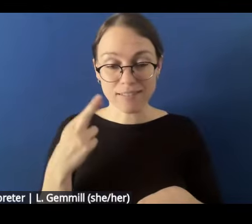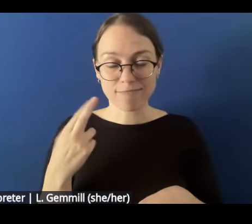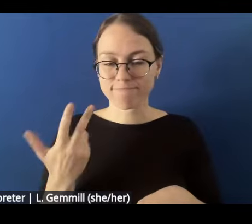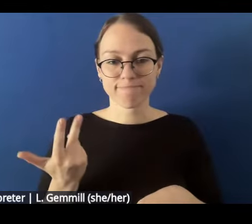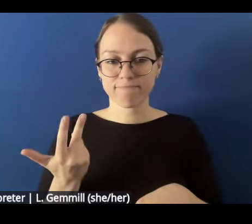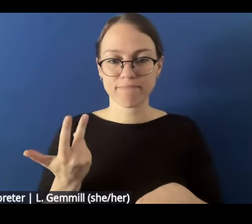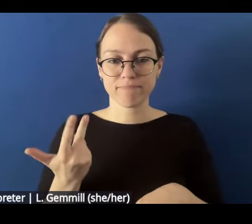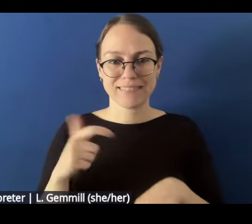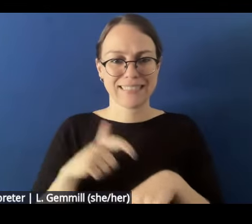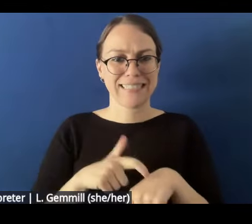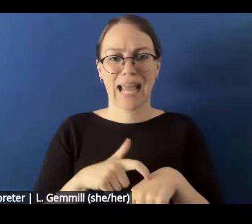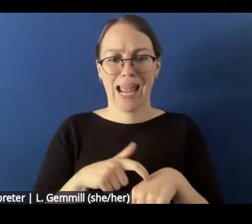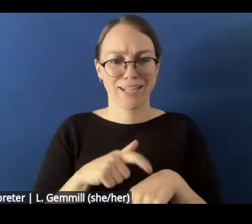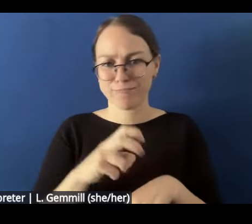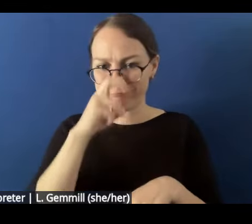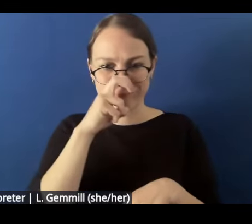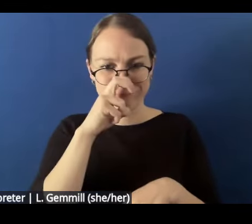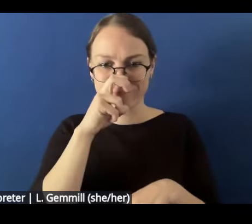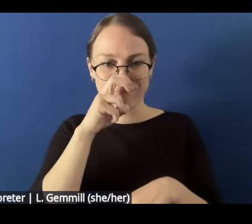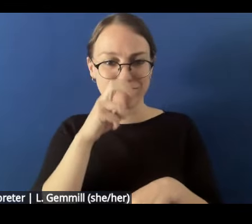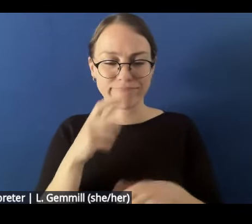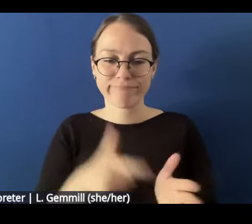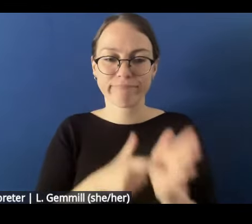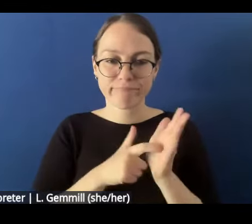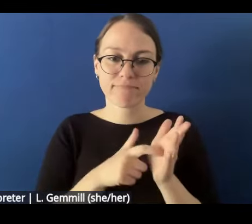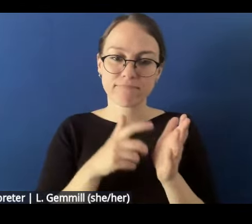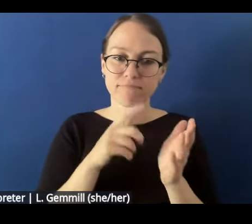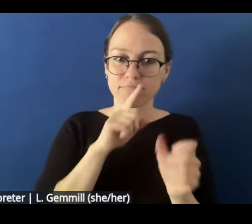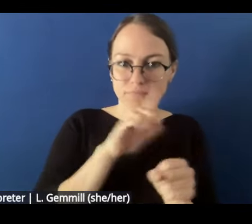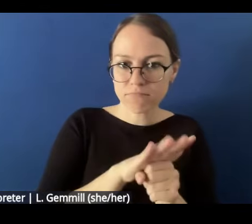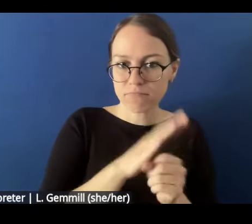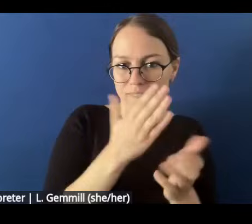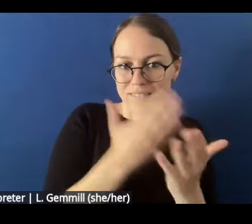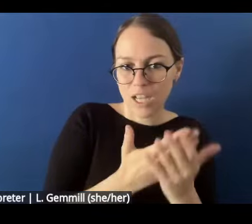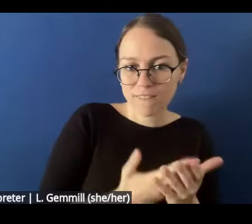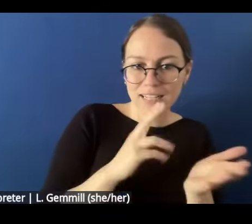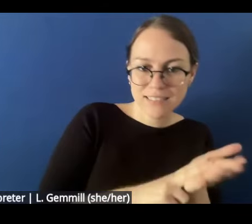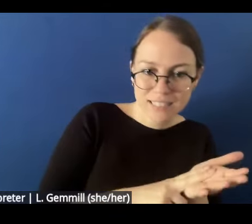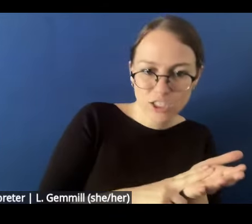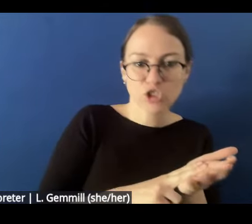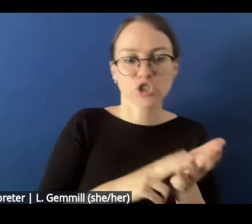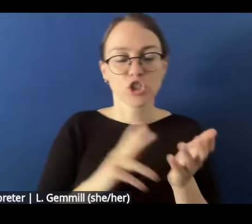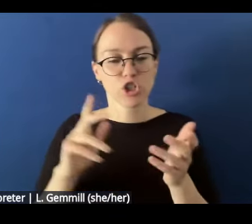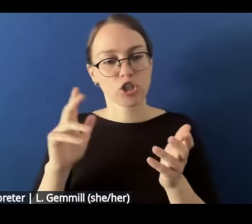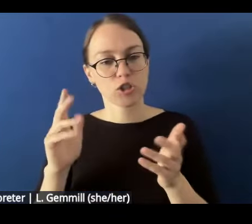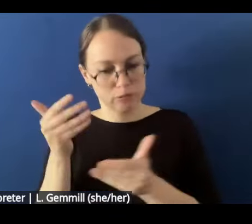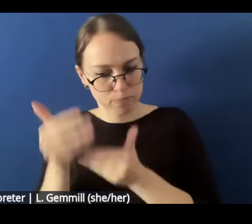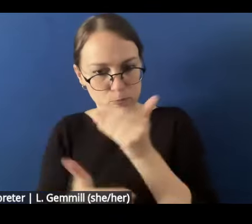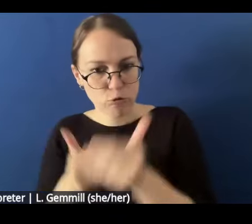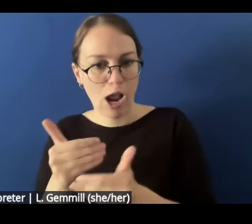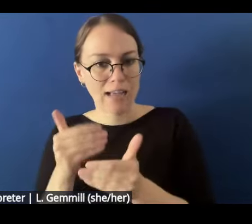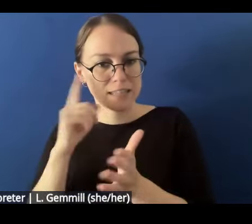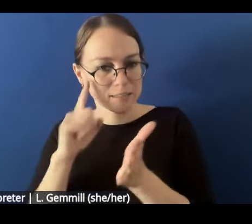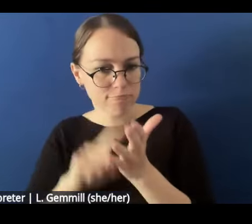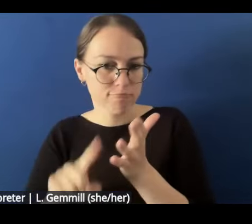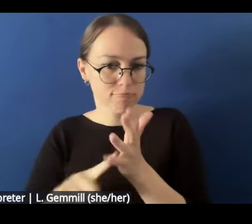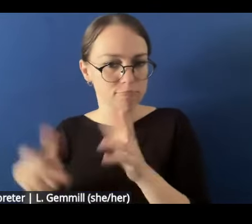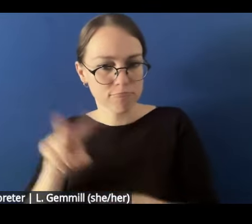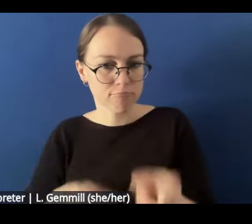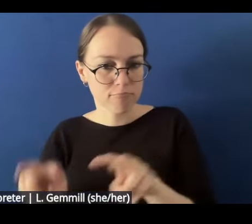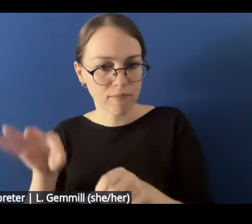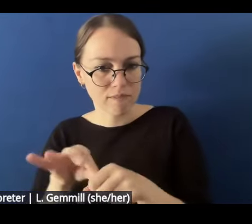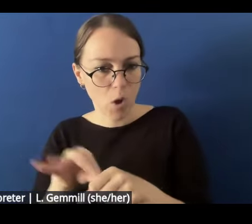tight timelines in having to verify signatures and commence the canvass process. And that depending on the scope of a challenge,